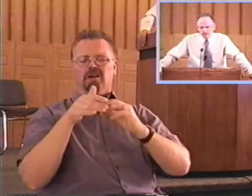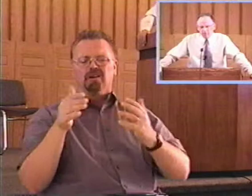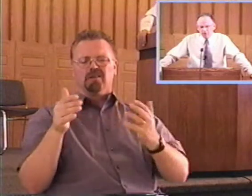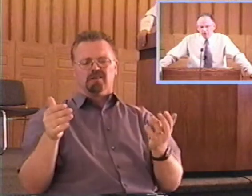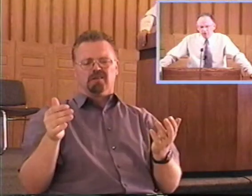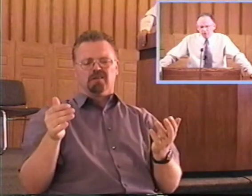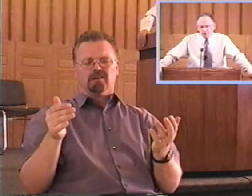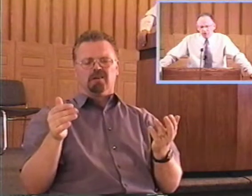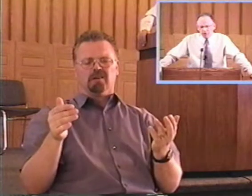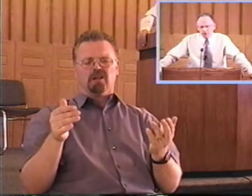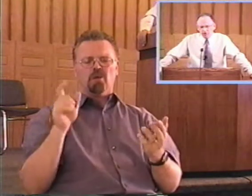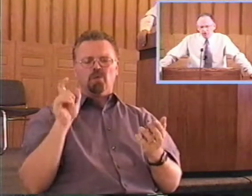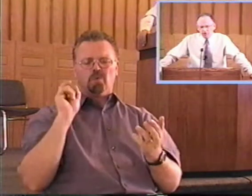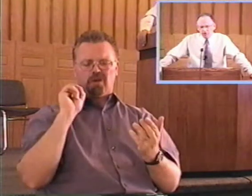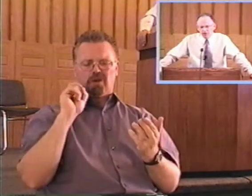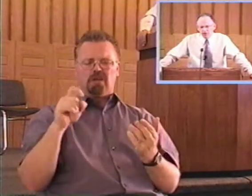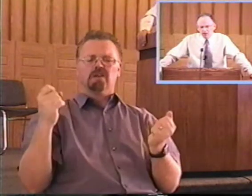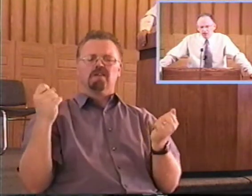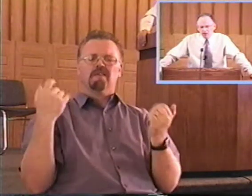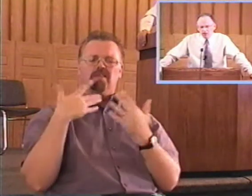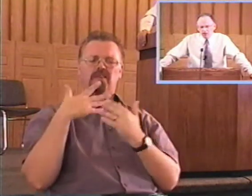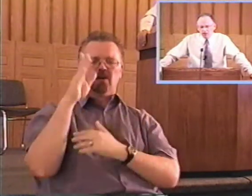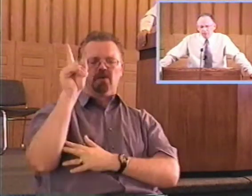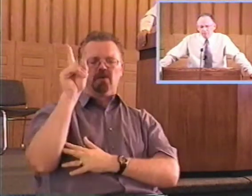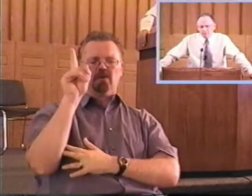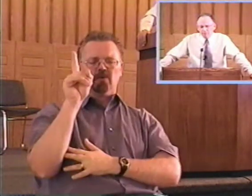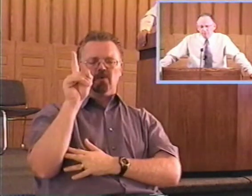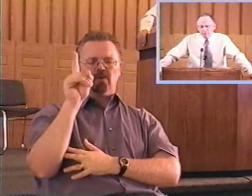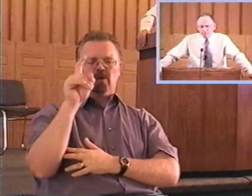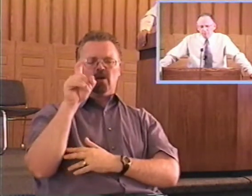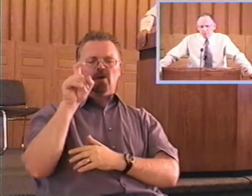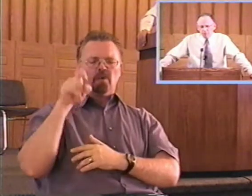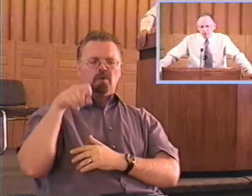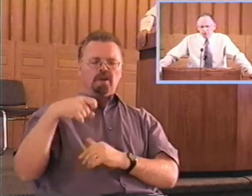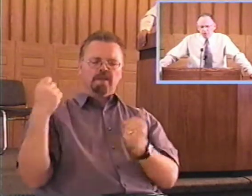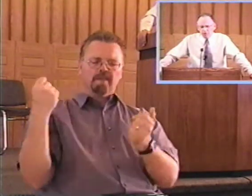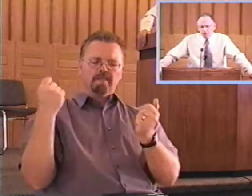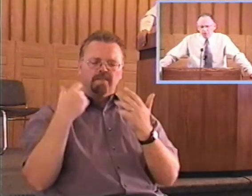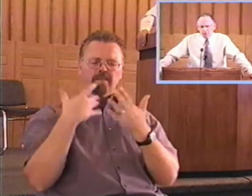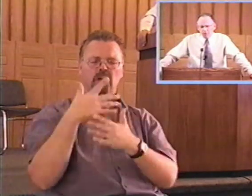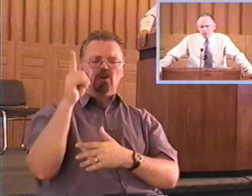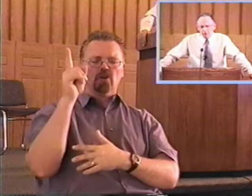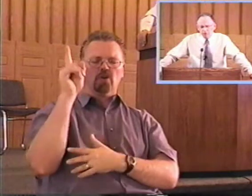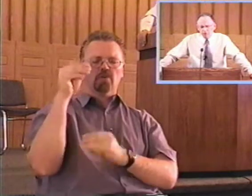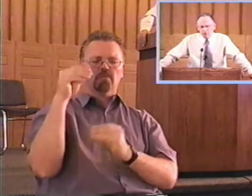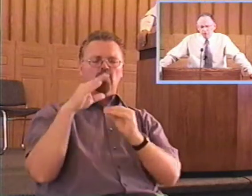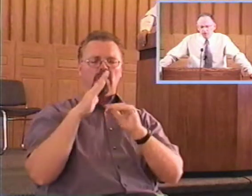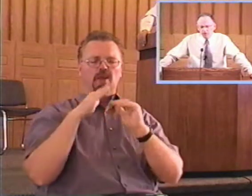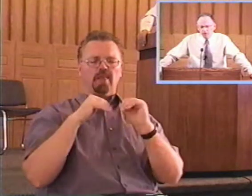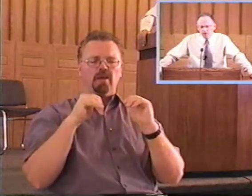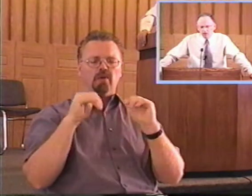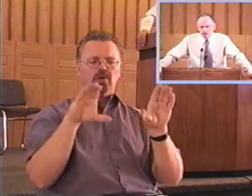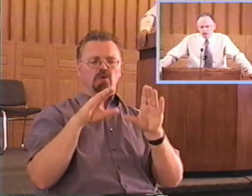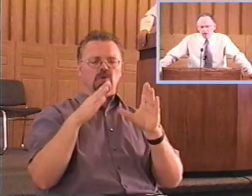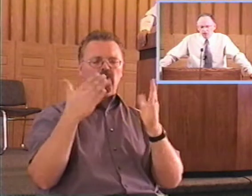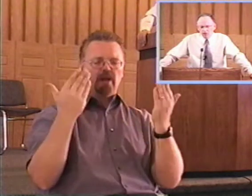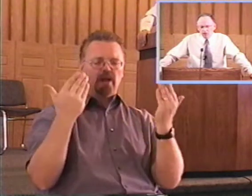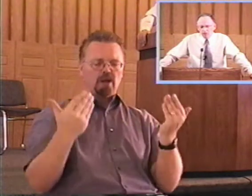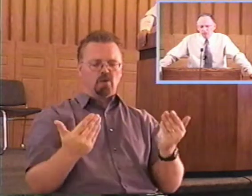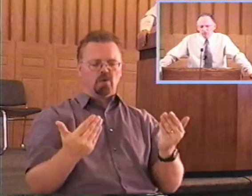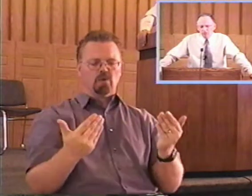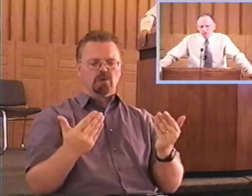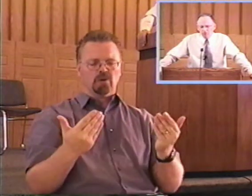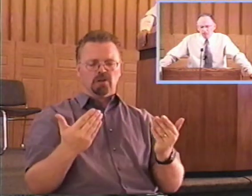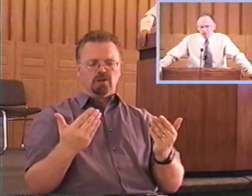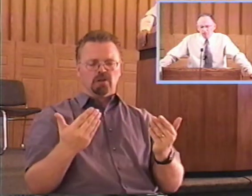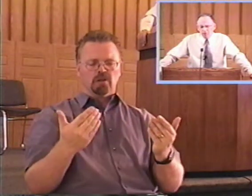Father, we need to fear you. We need to fear you more than what we do.